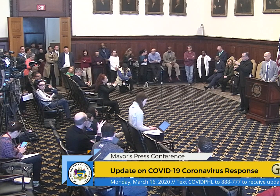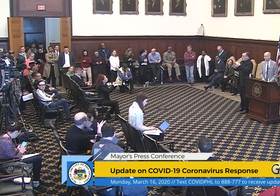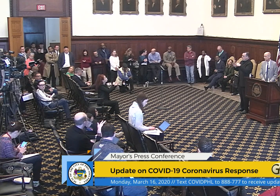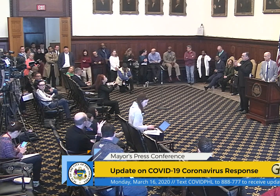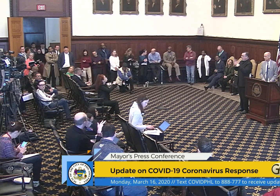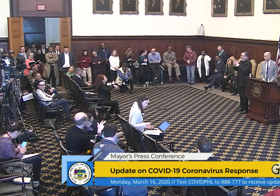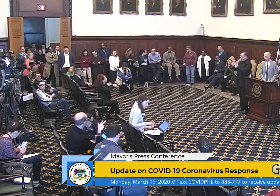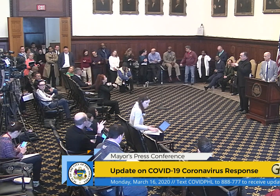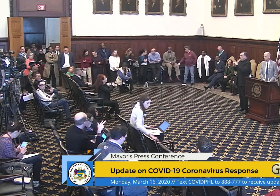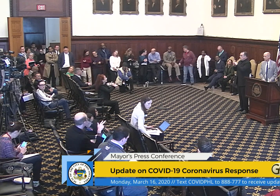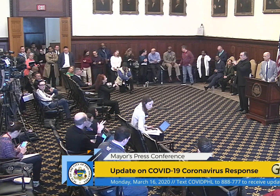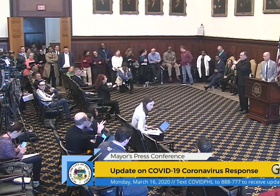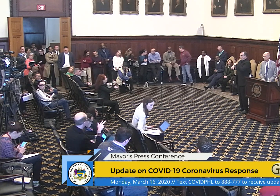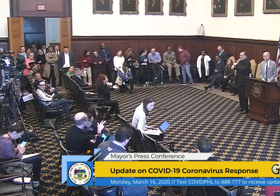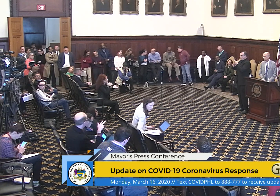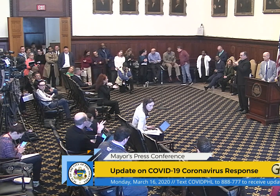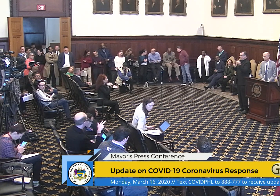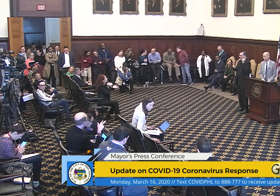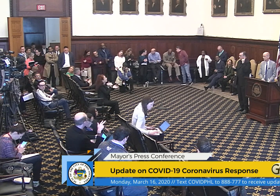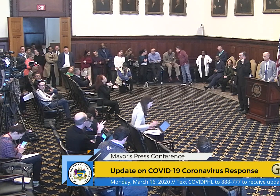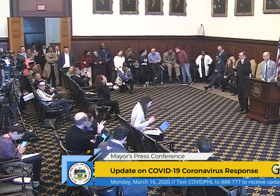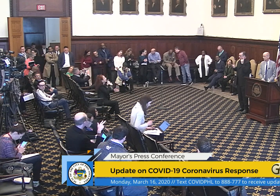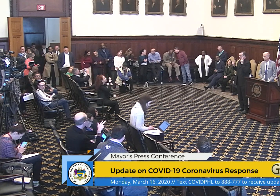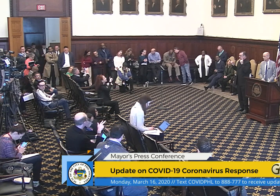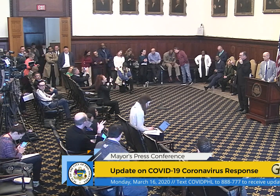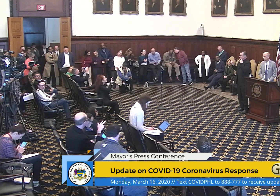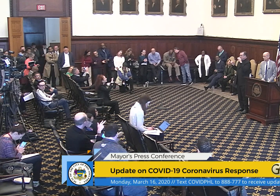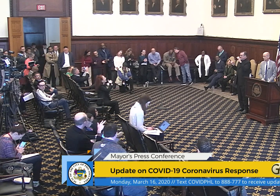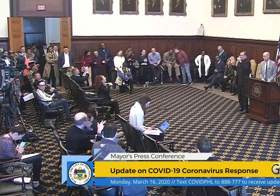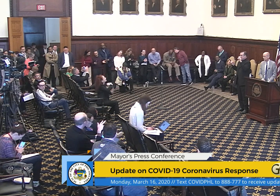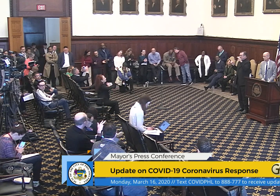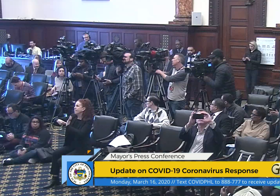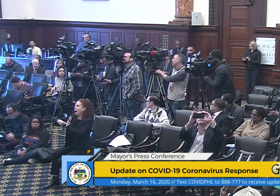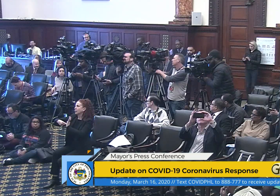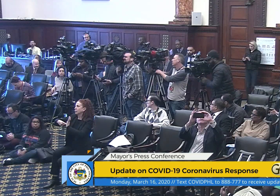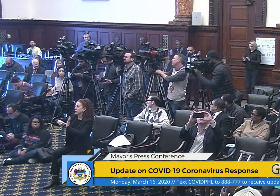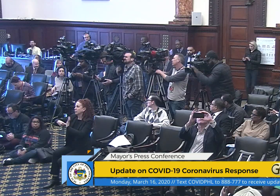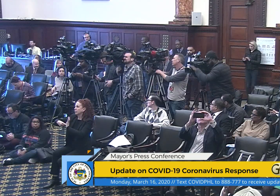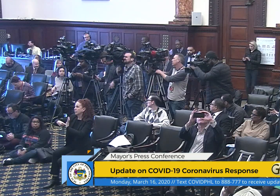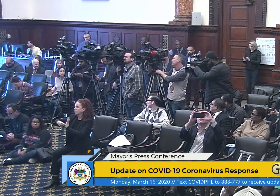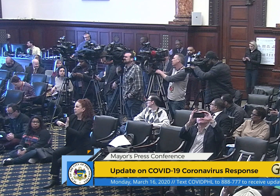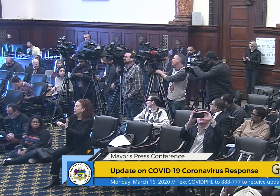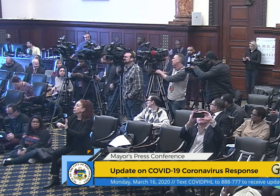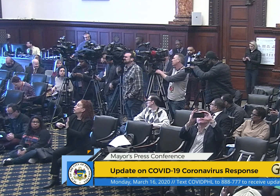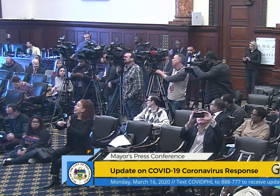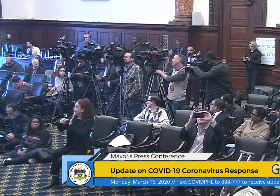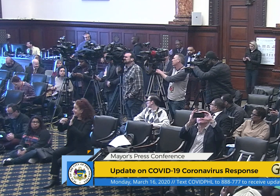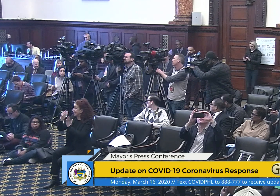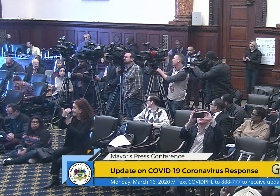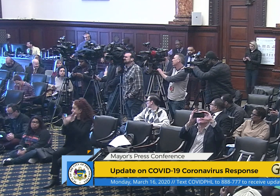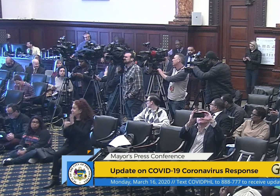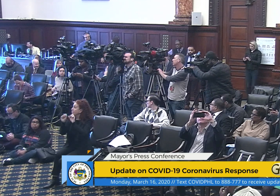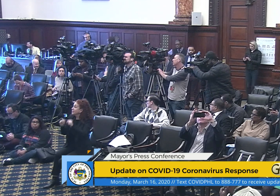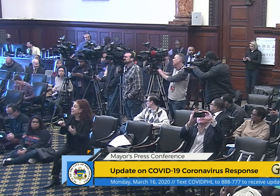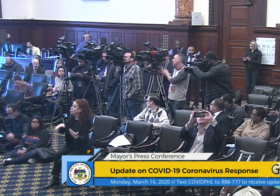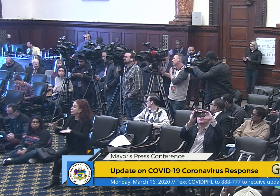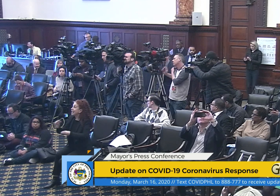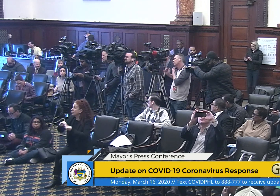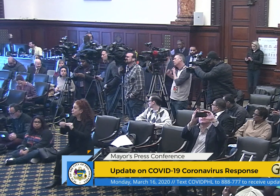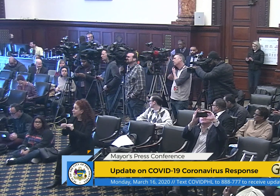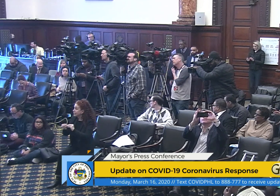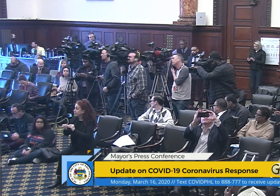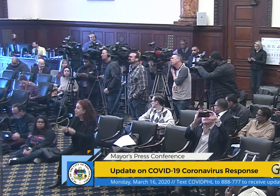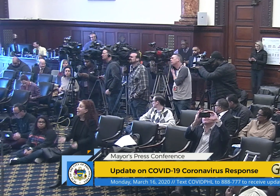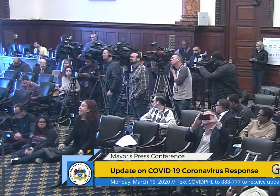Times reported last week on some modeling that the CDC had done that it actually listed potential death rates and how many people would be